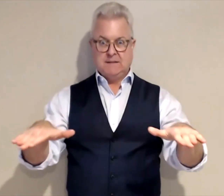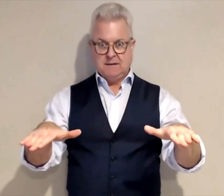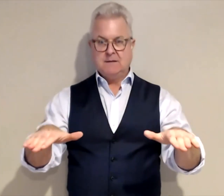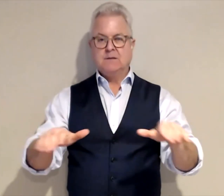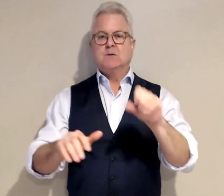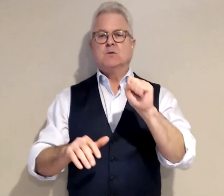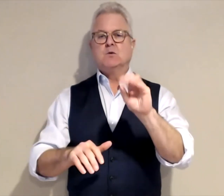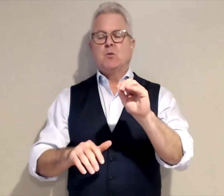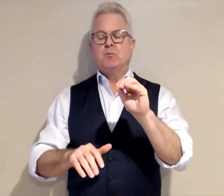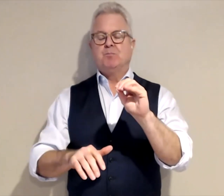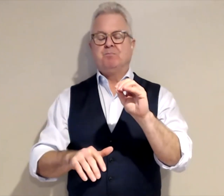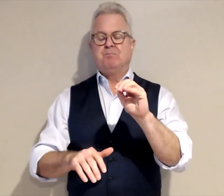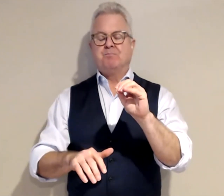to vaccinate all of their children.